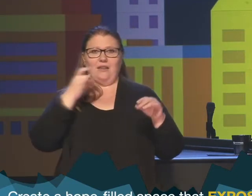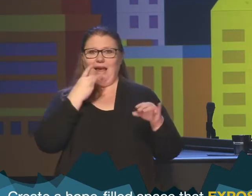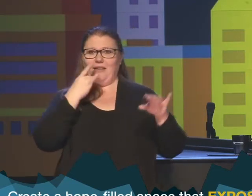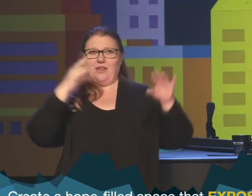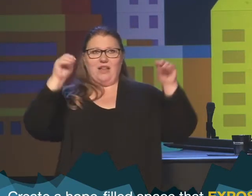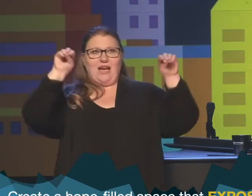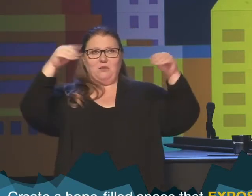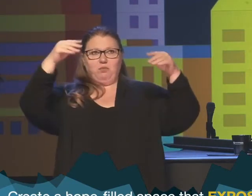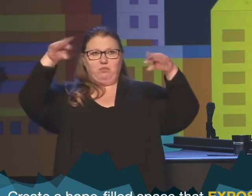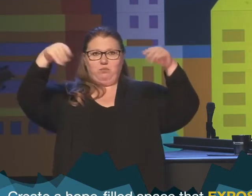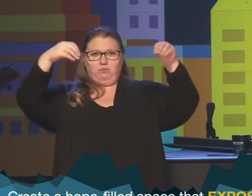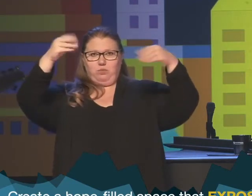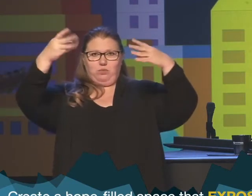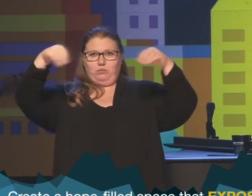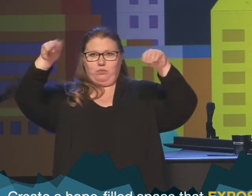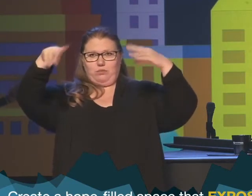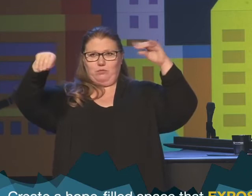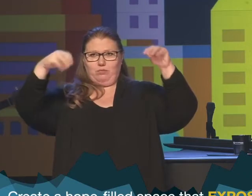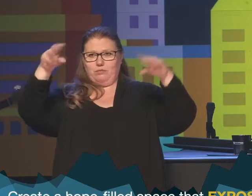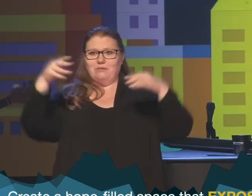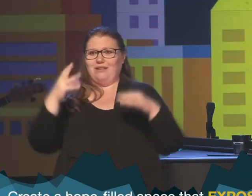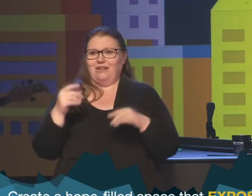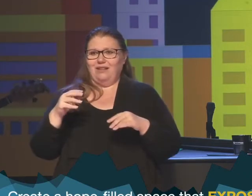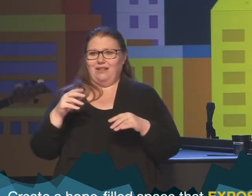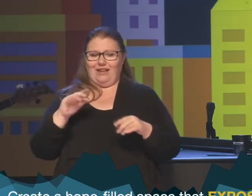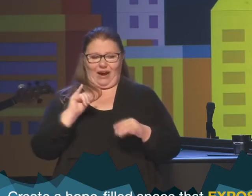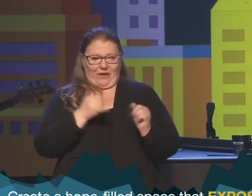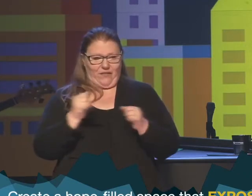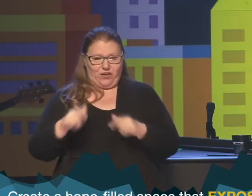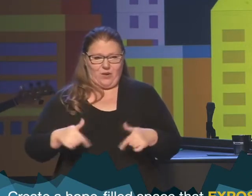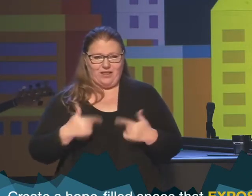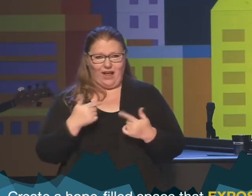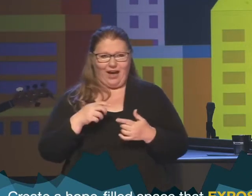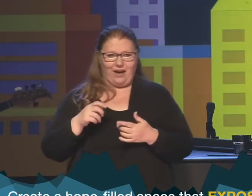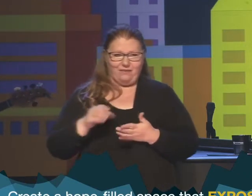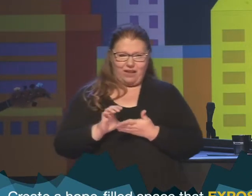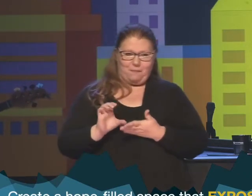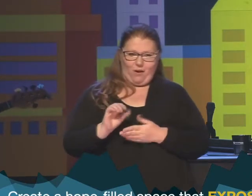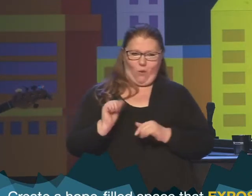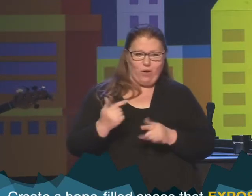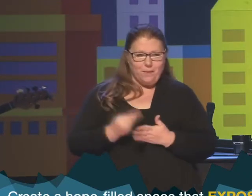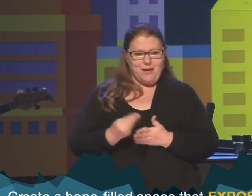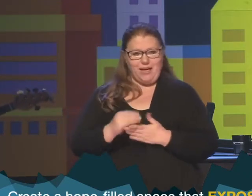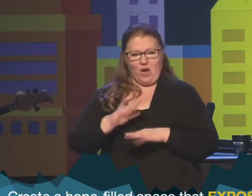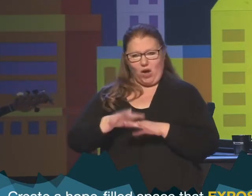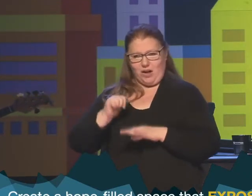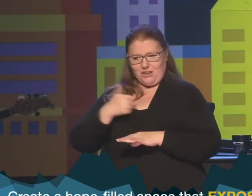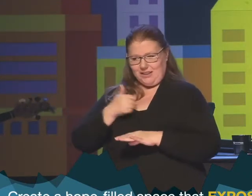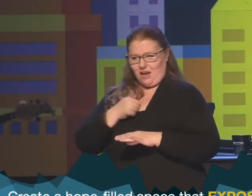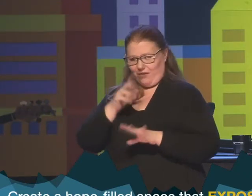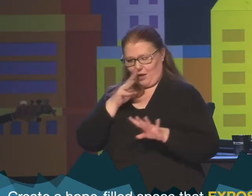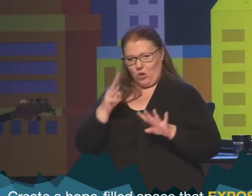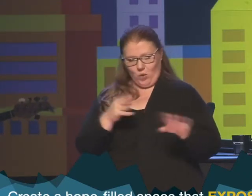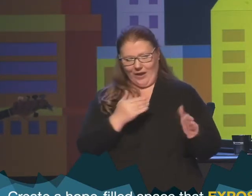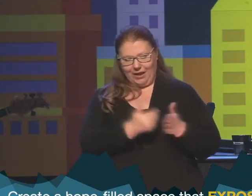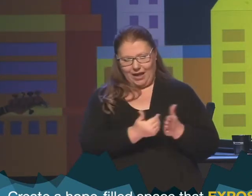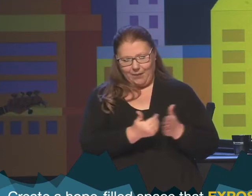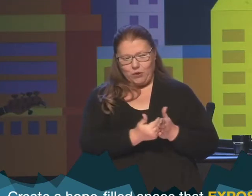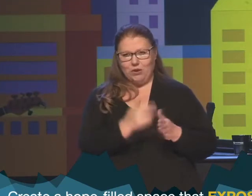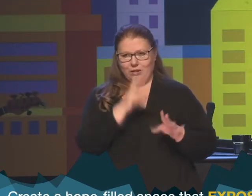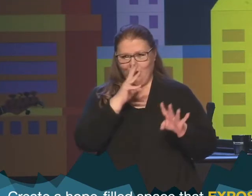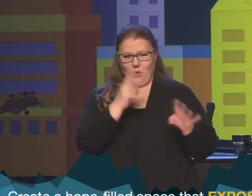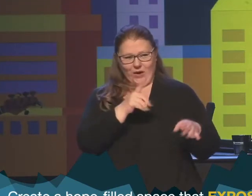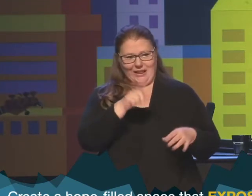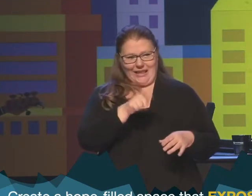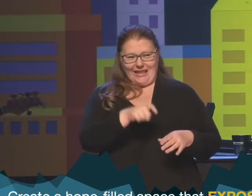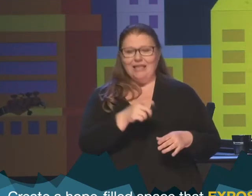our individual lives, spending every penny we have on ourselves, spending every time we have on ourselves, ignoring our neighbors, ignoring the